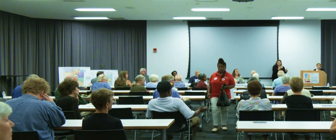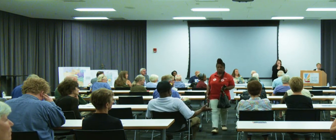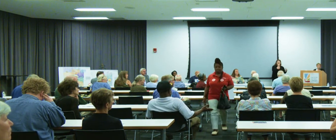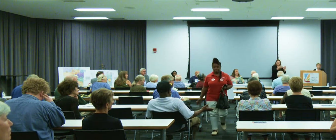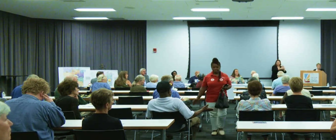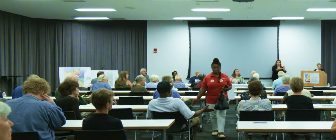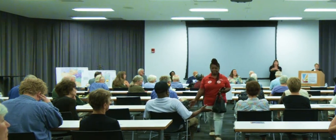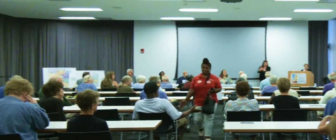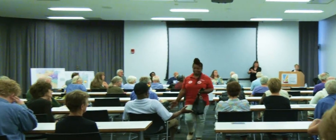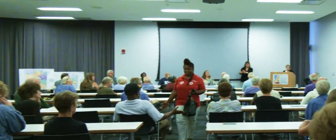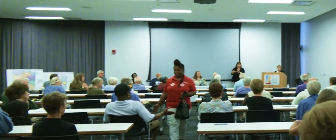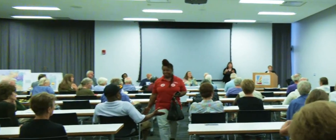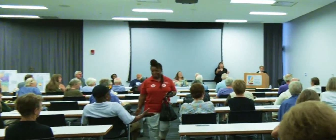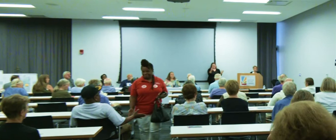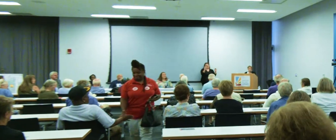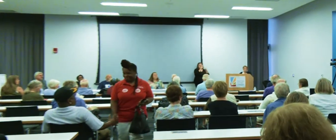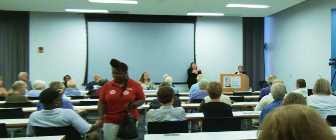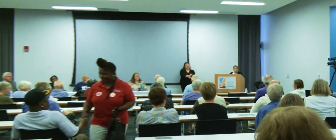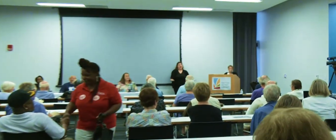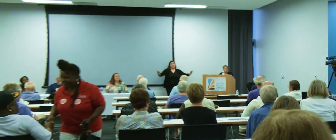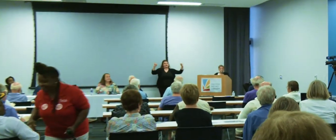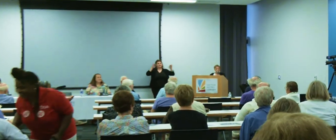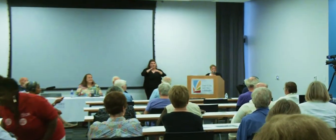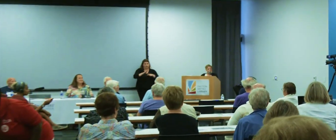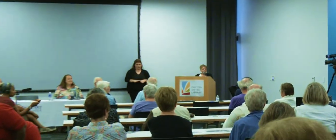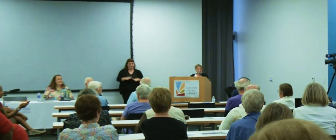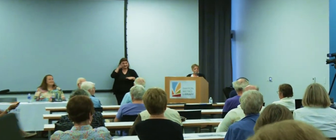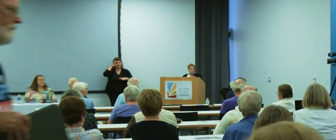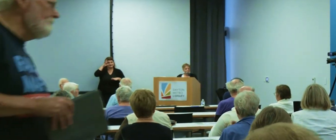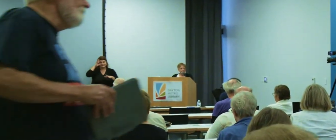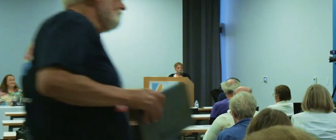independent voters that choose not to pick either party